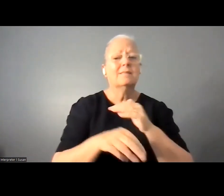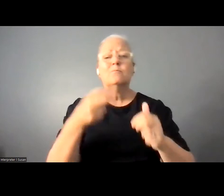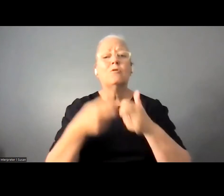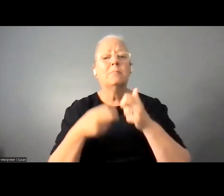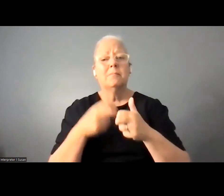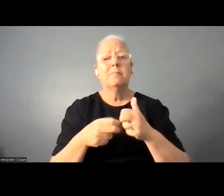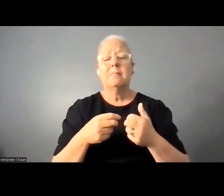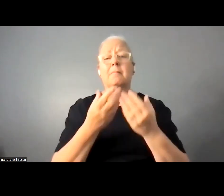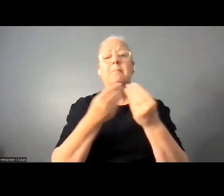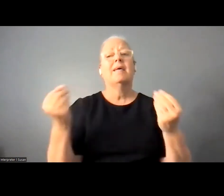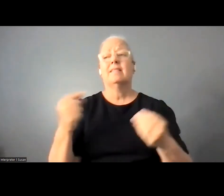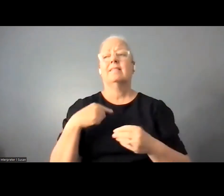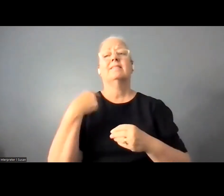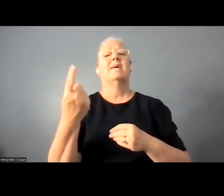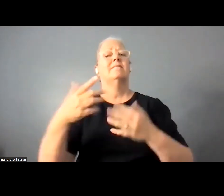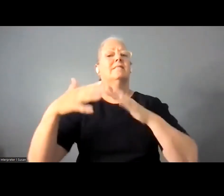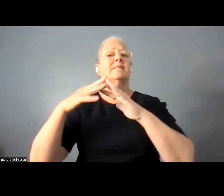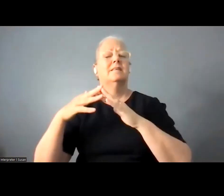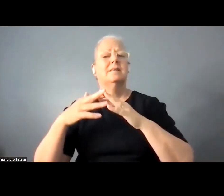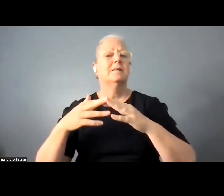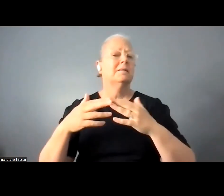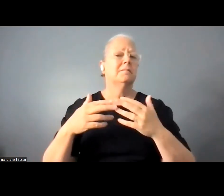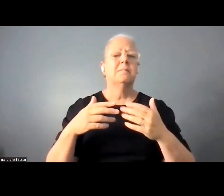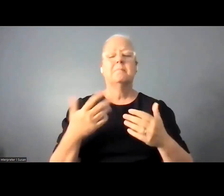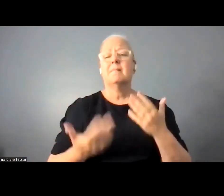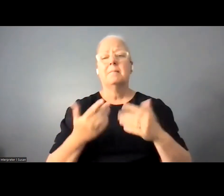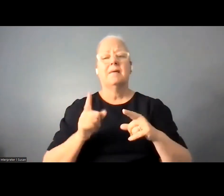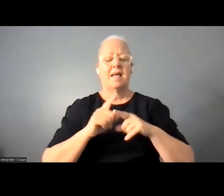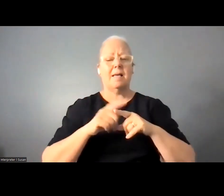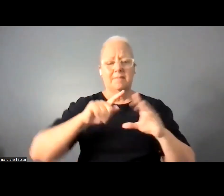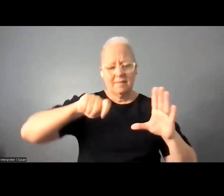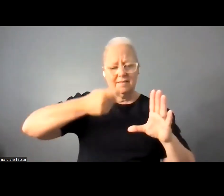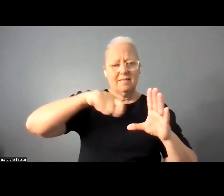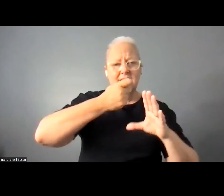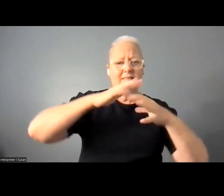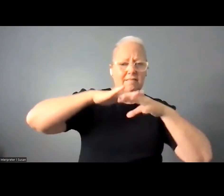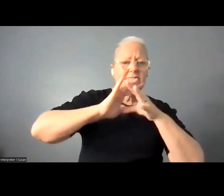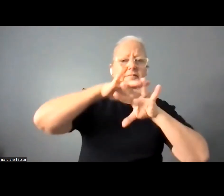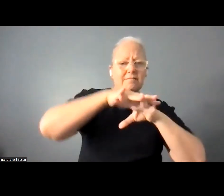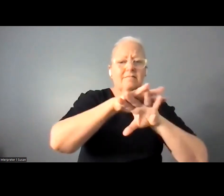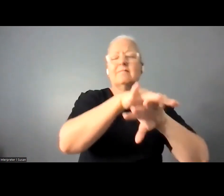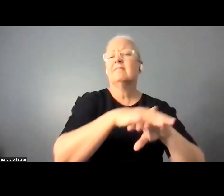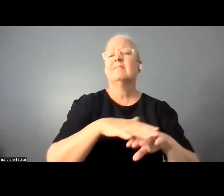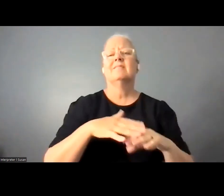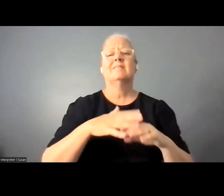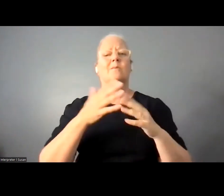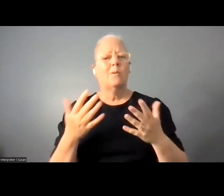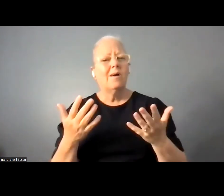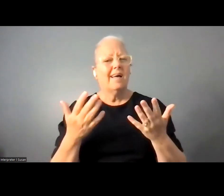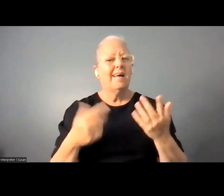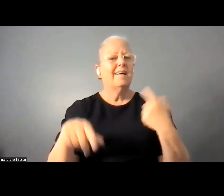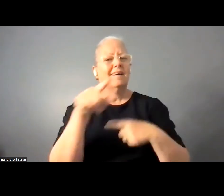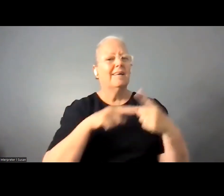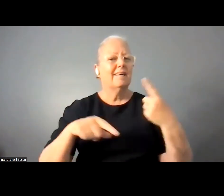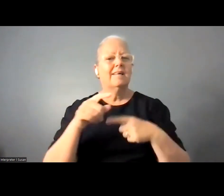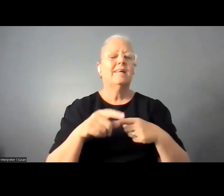small enterprises, right? Like carpet weaving, making incense sticks, you know, wicker work, things like that. But